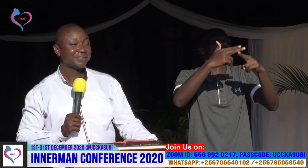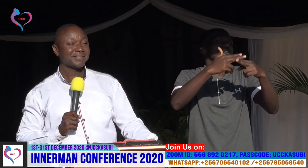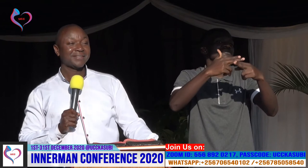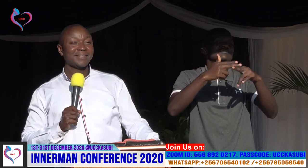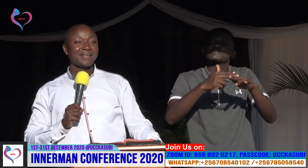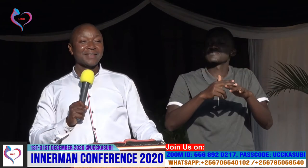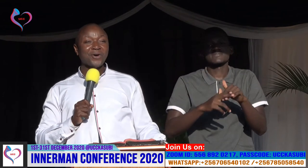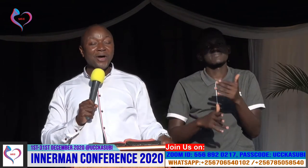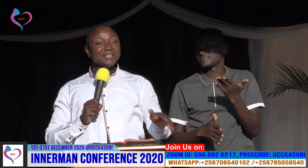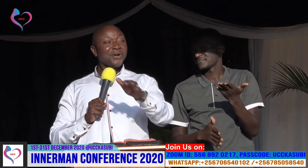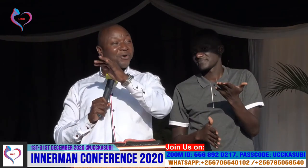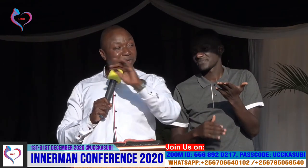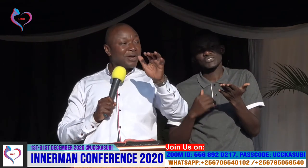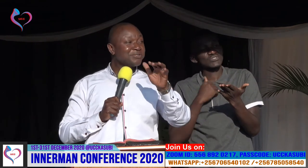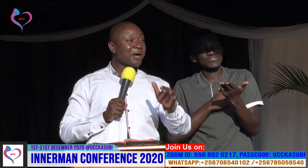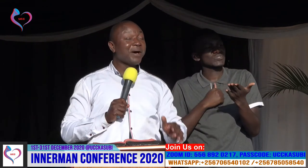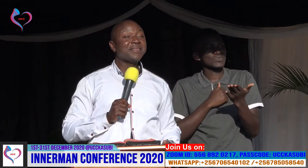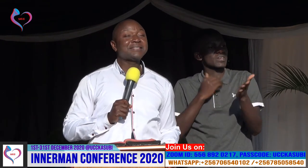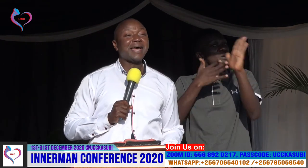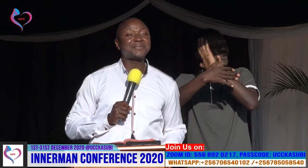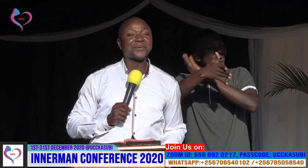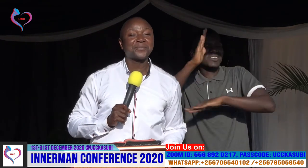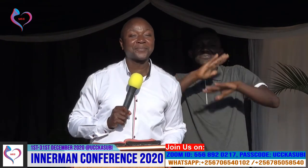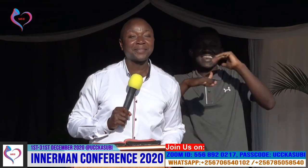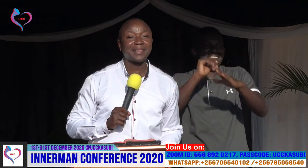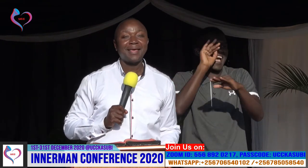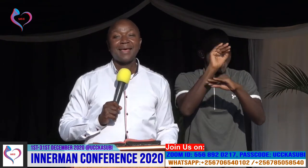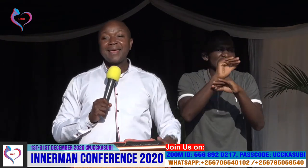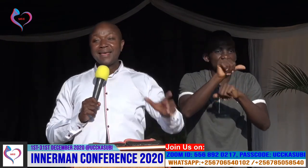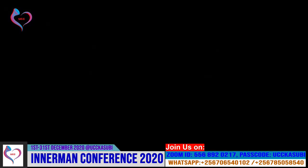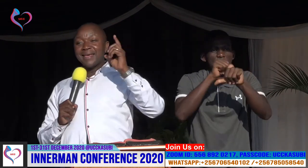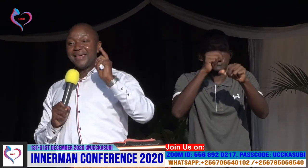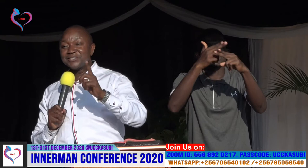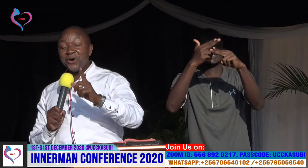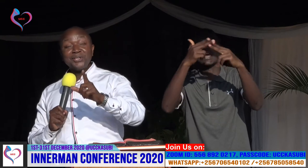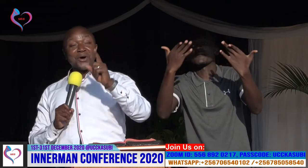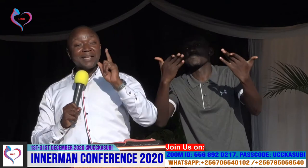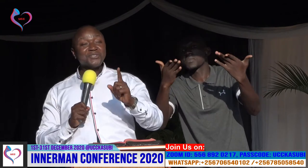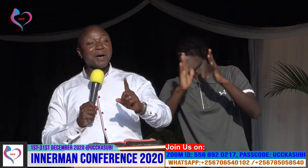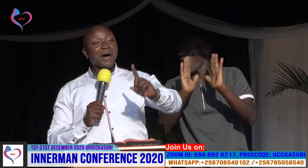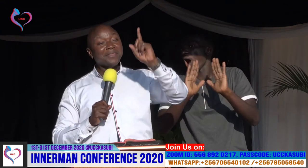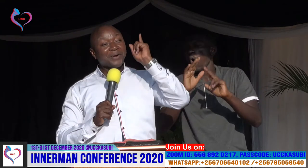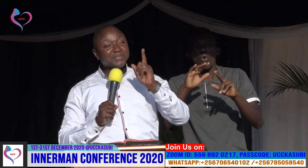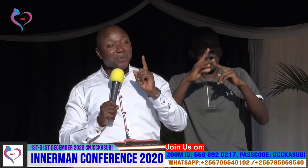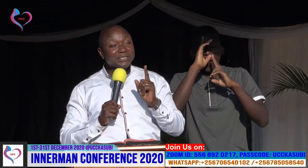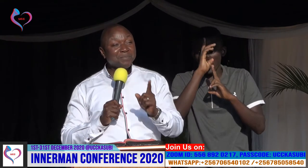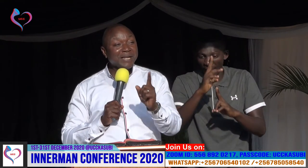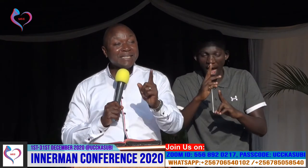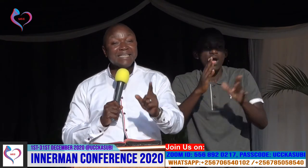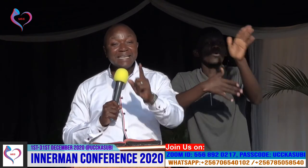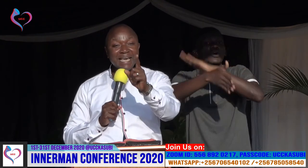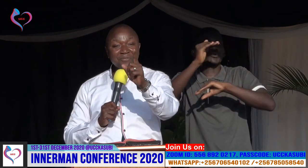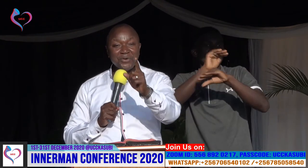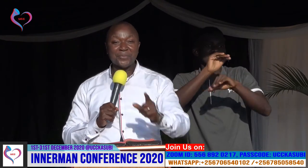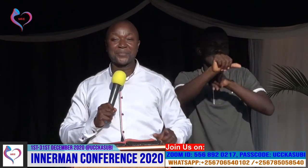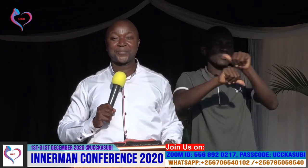titles. God is not going to ask you about the title. He is going to ask you about the responsibility